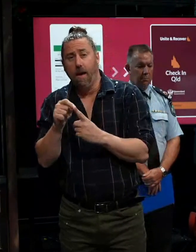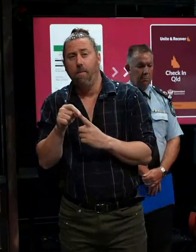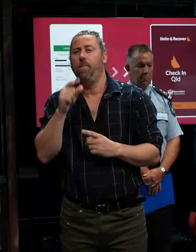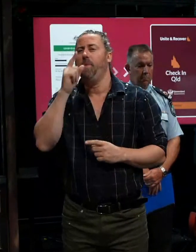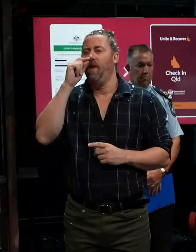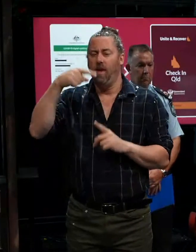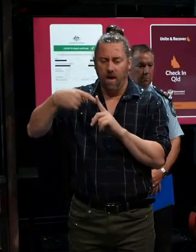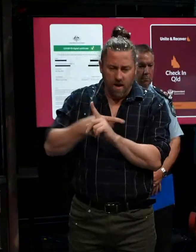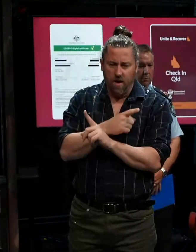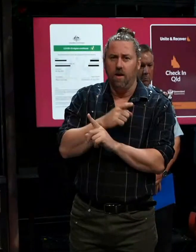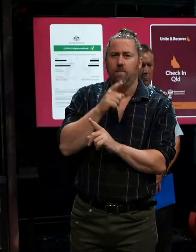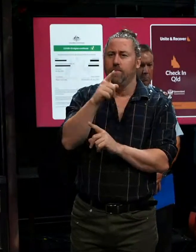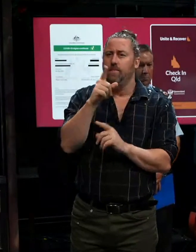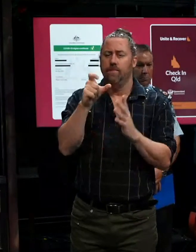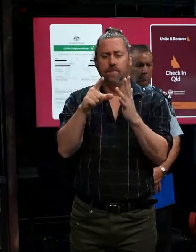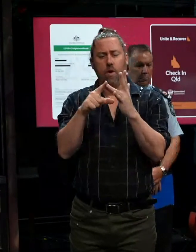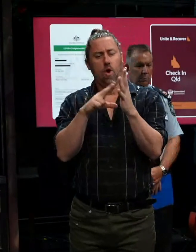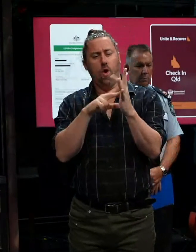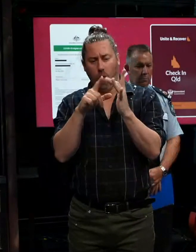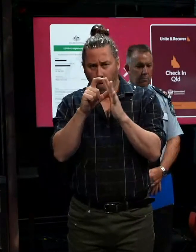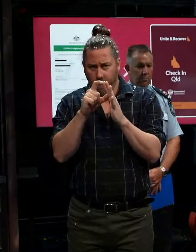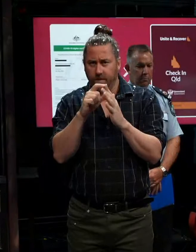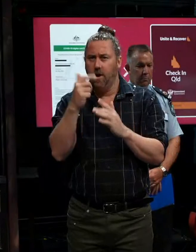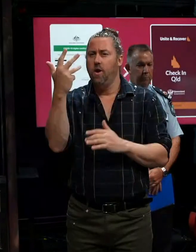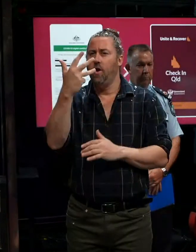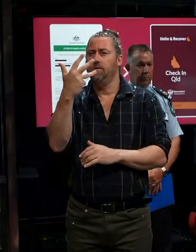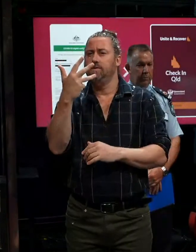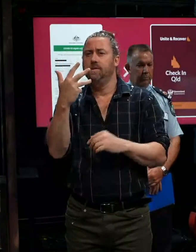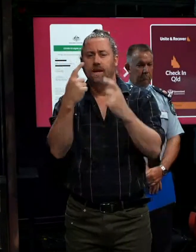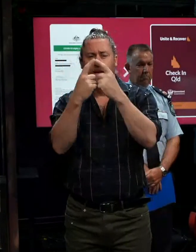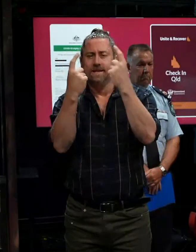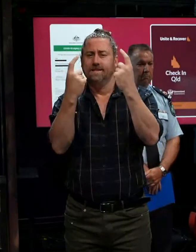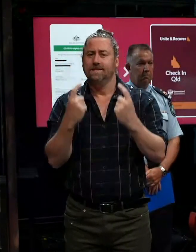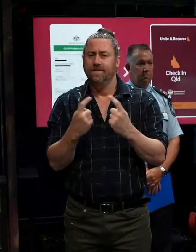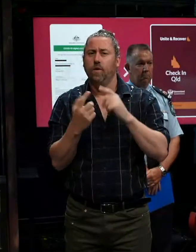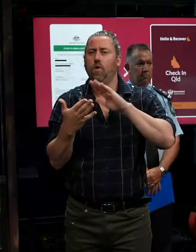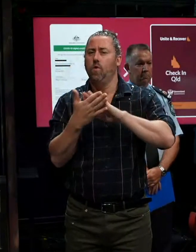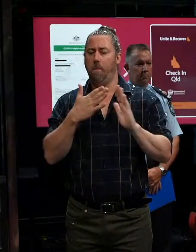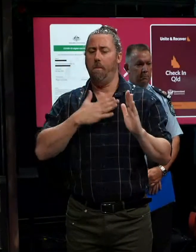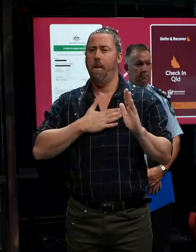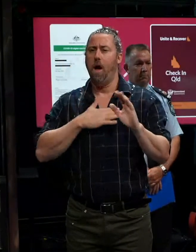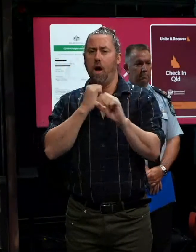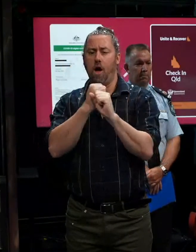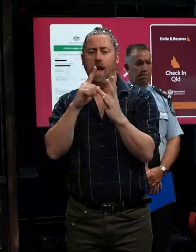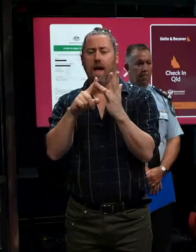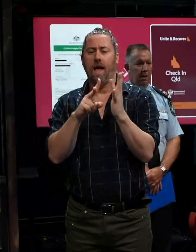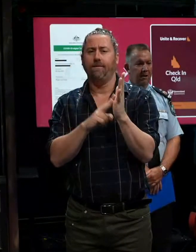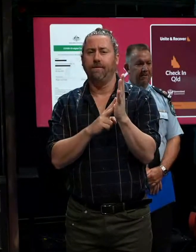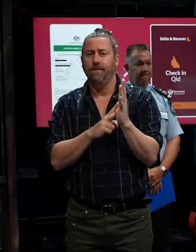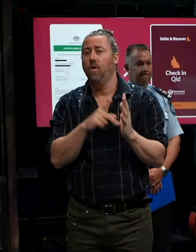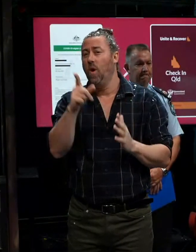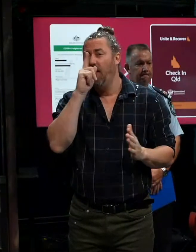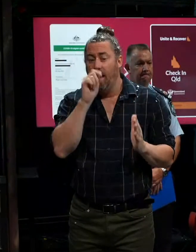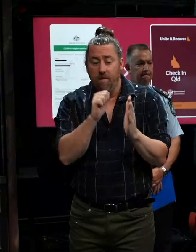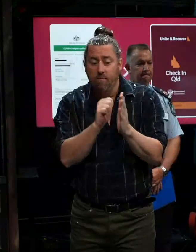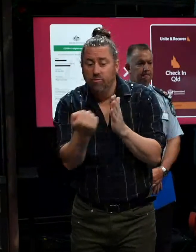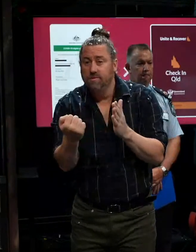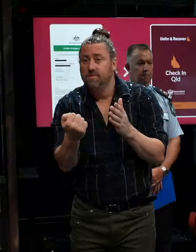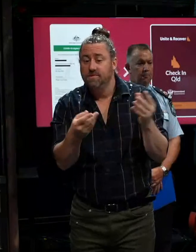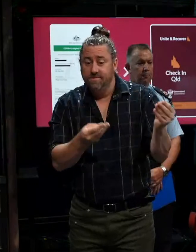your COVID-19 vaccination certificate on your MyGov account and utilise those printed versions,